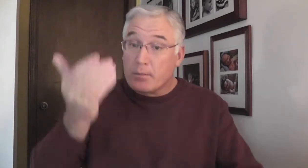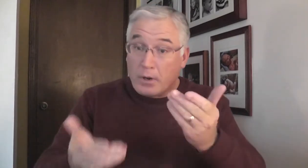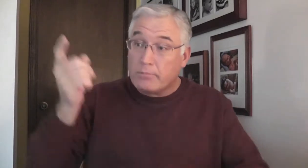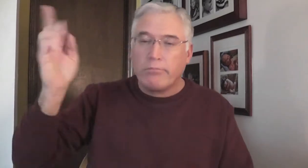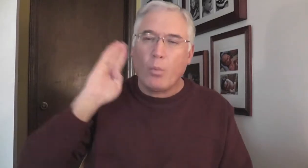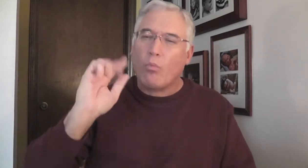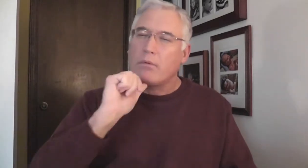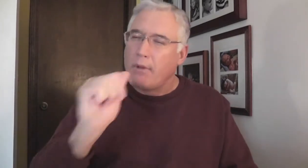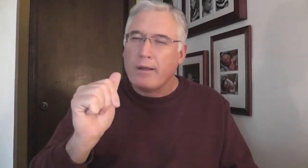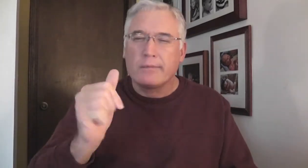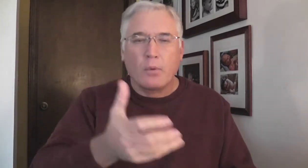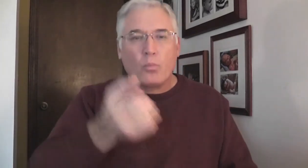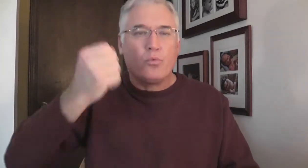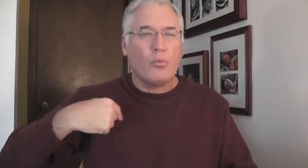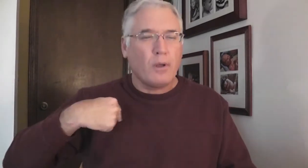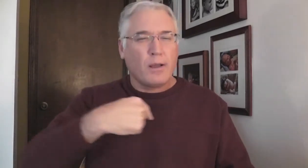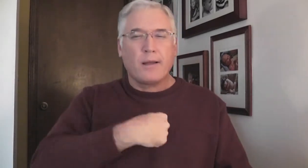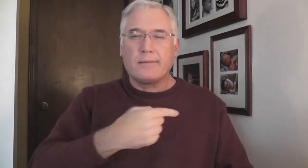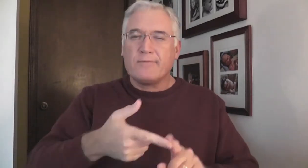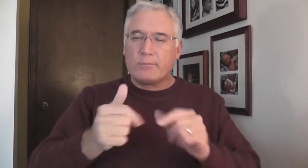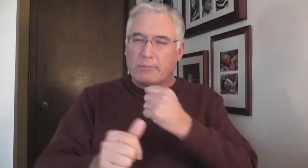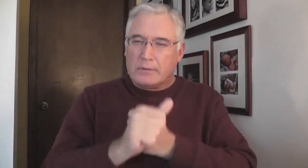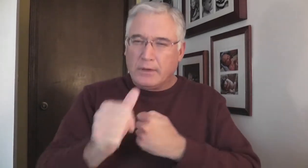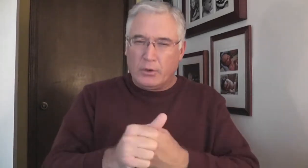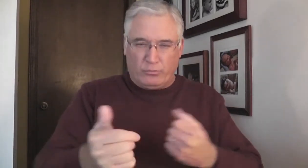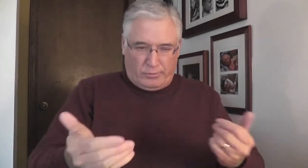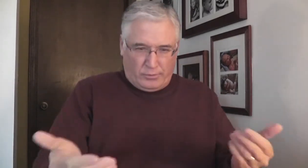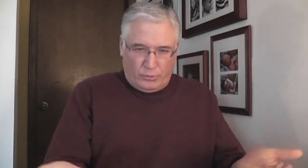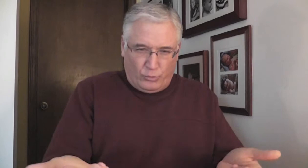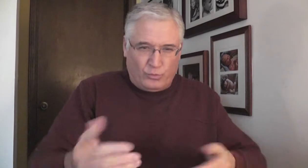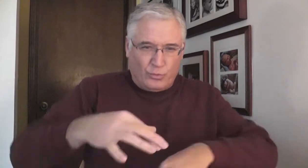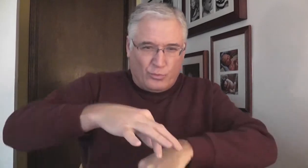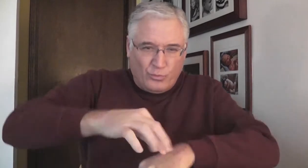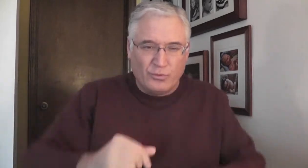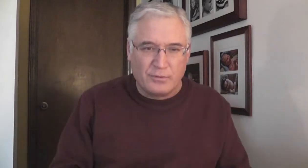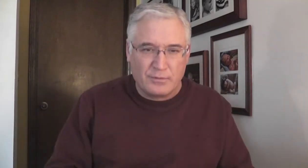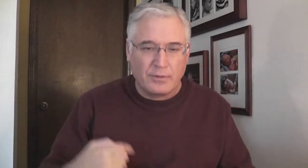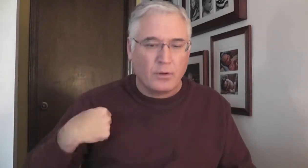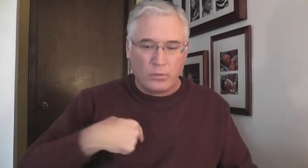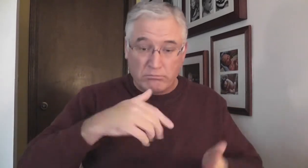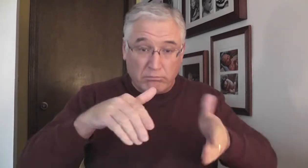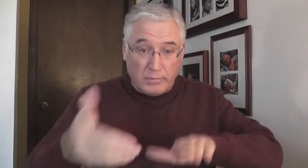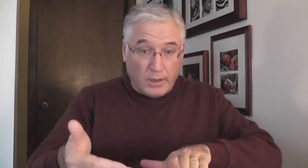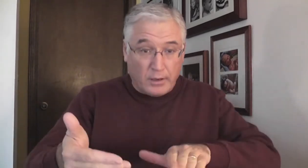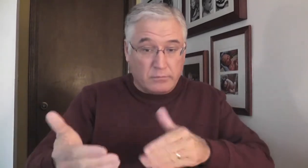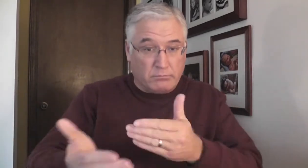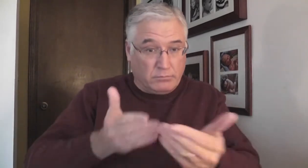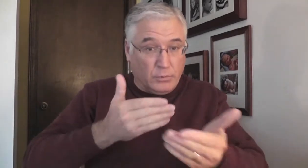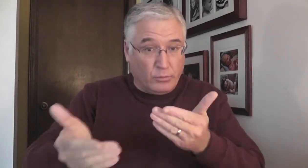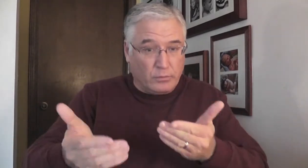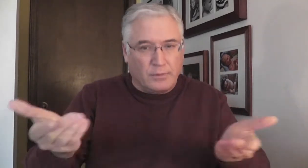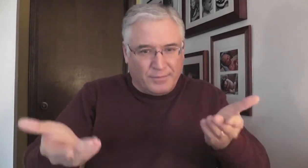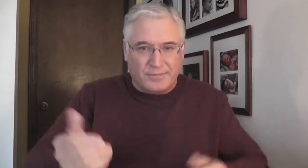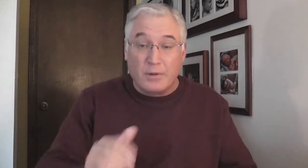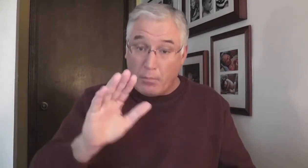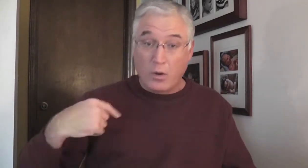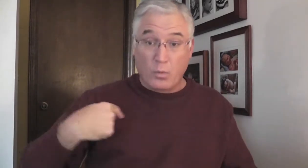us too. But maybe he's not going to save us from dangers here on earth. We don't know. Maybe we'll